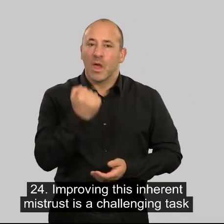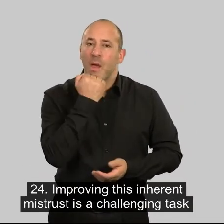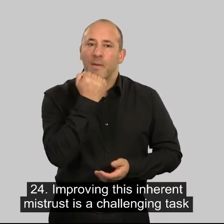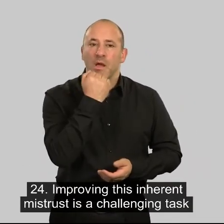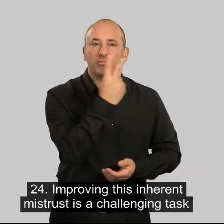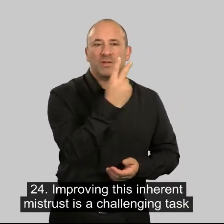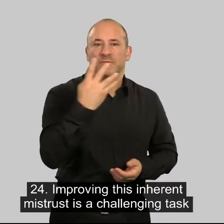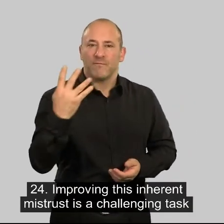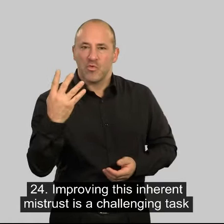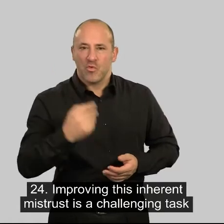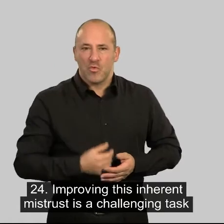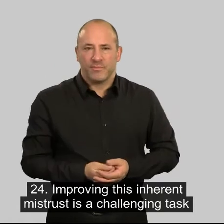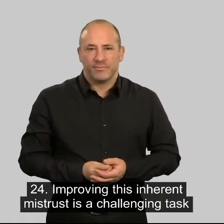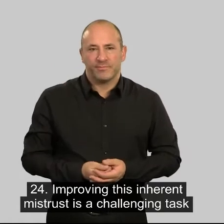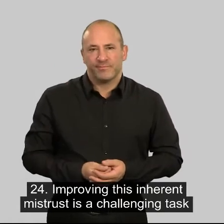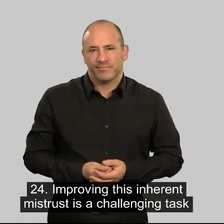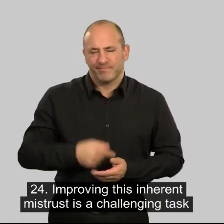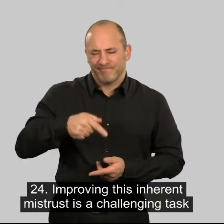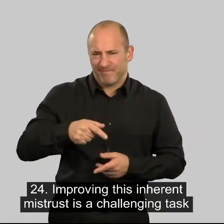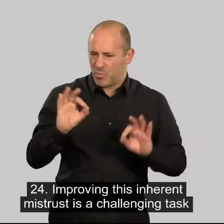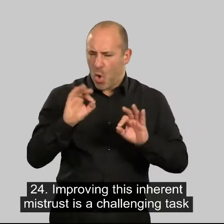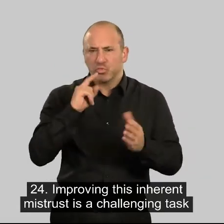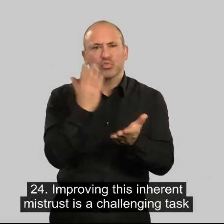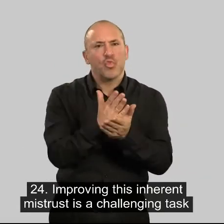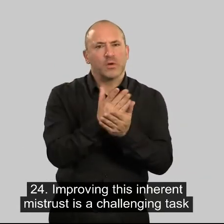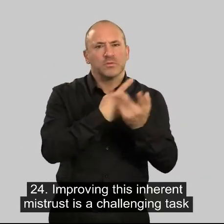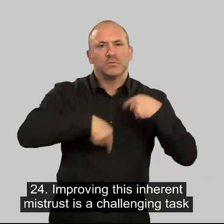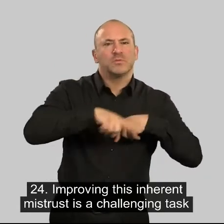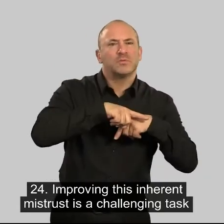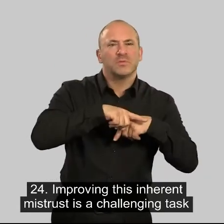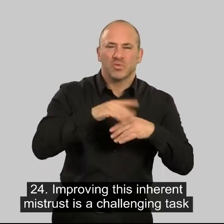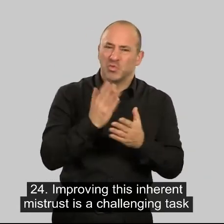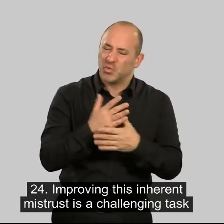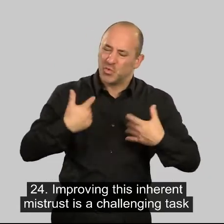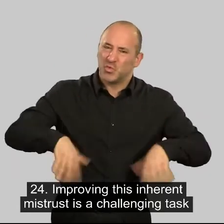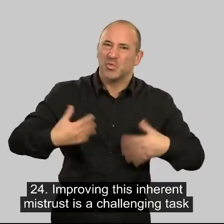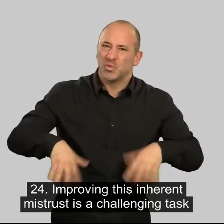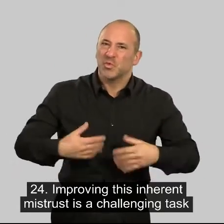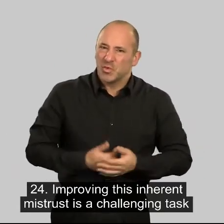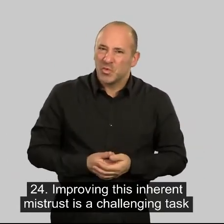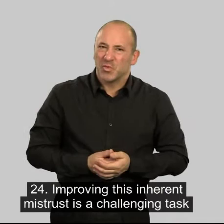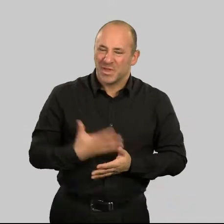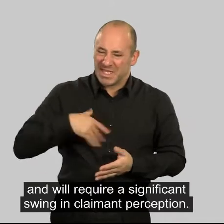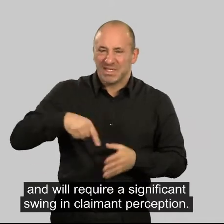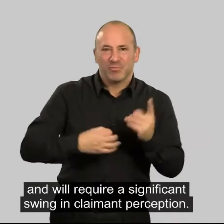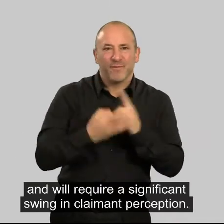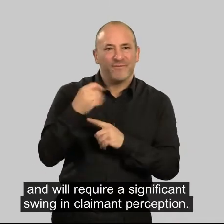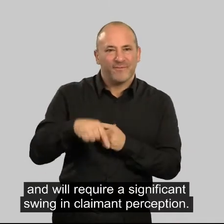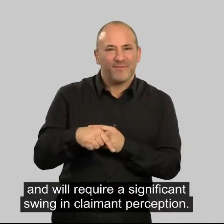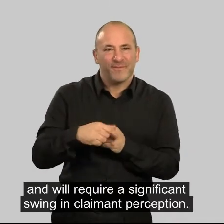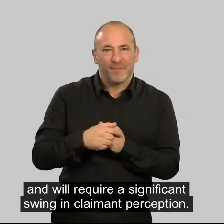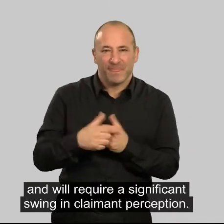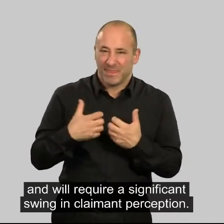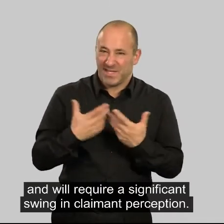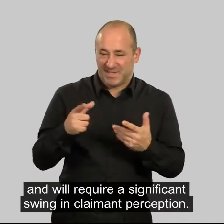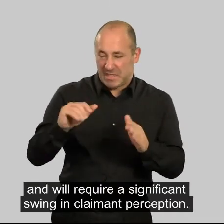24. Improving this inherent mistrust is a challenging task and will require a significant swing